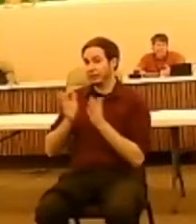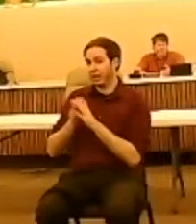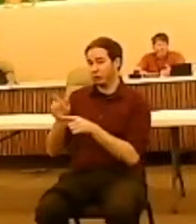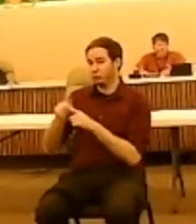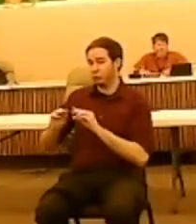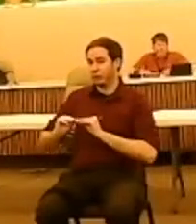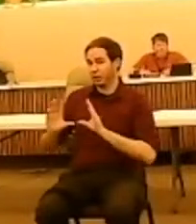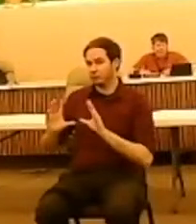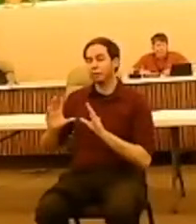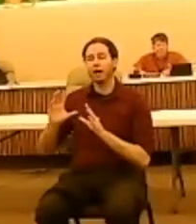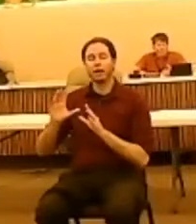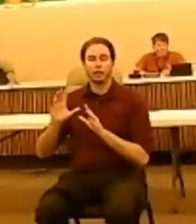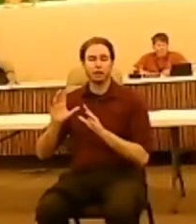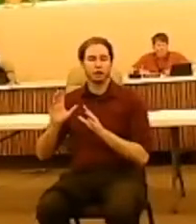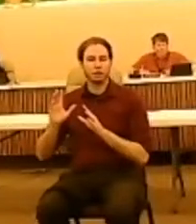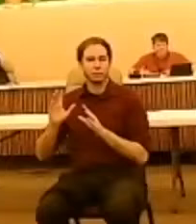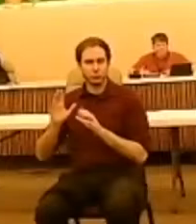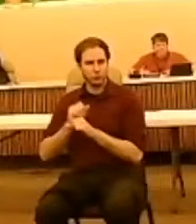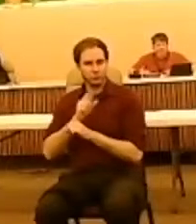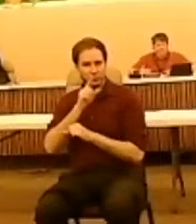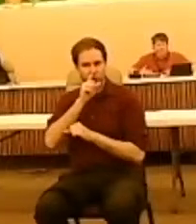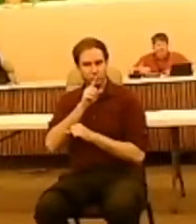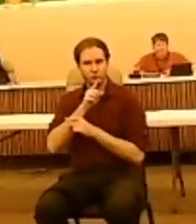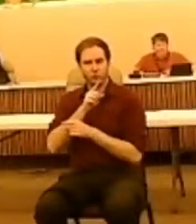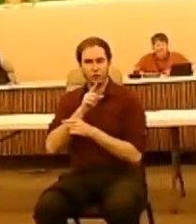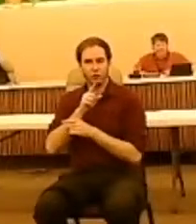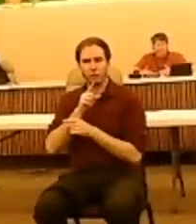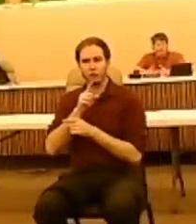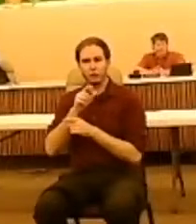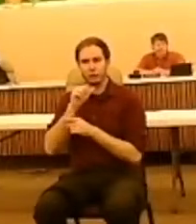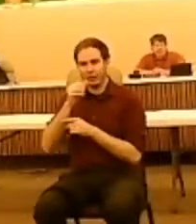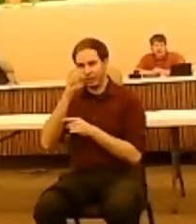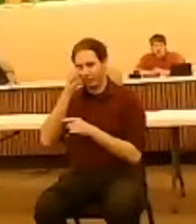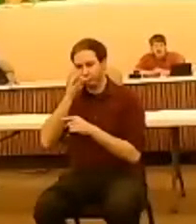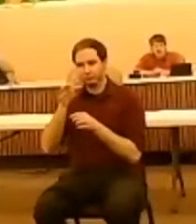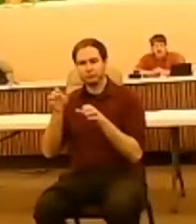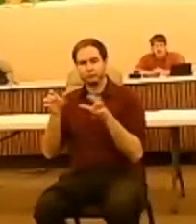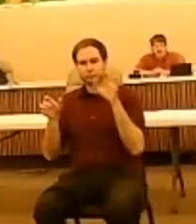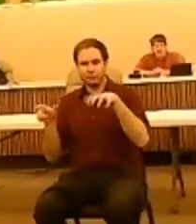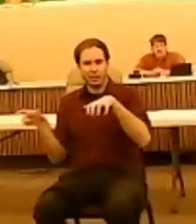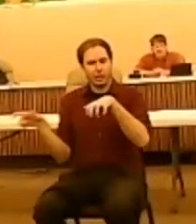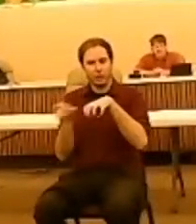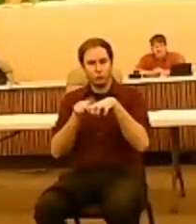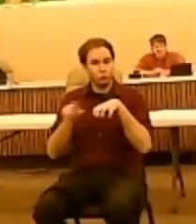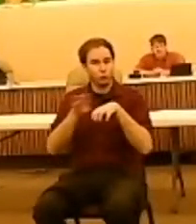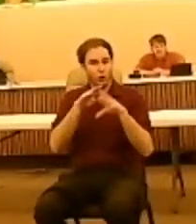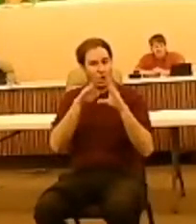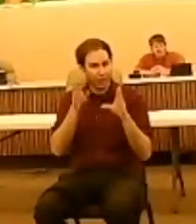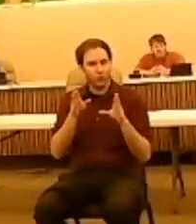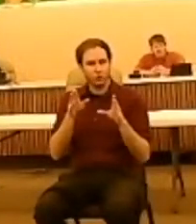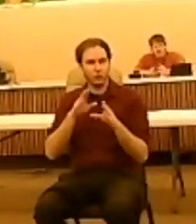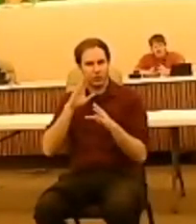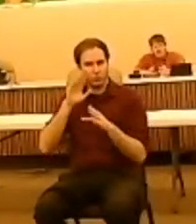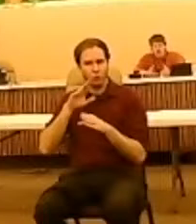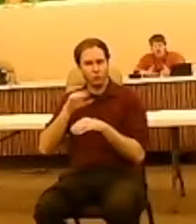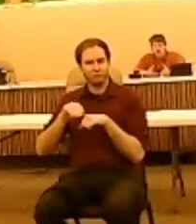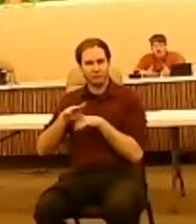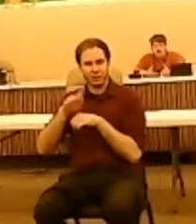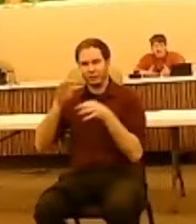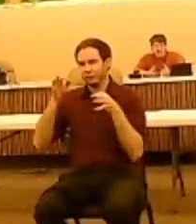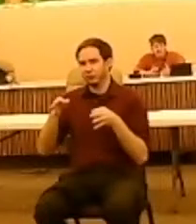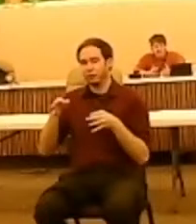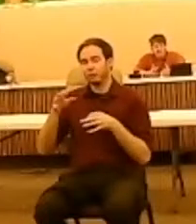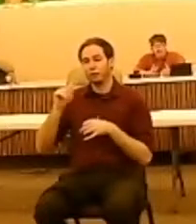terms of making sure that it's not right up to the back of the property lines, that's something that they can take into effect. The volume